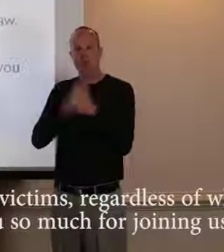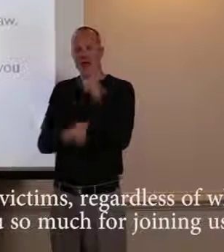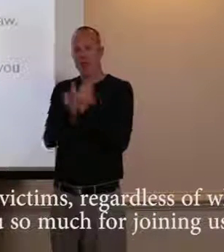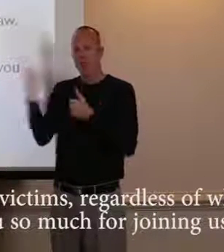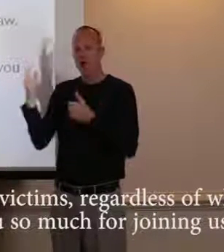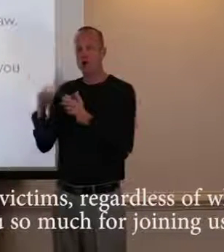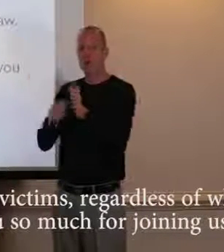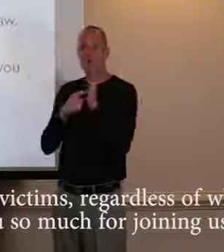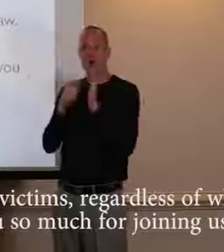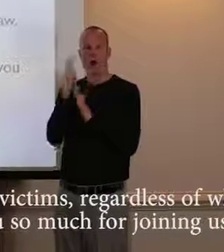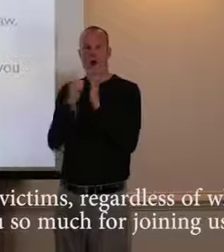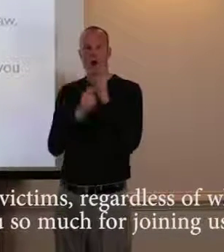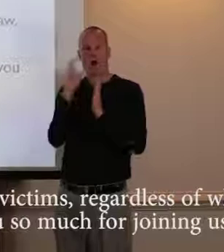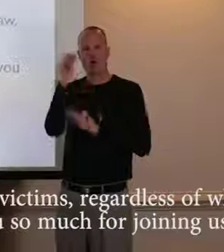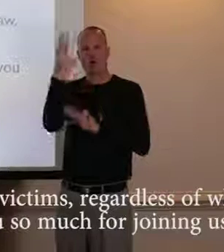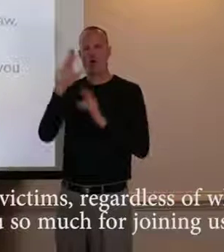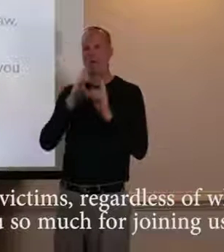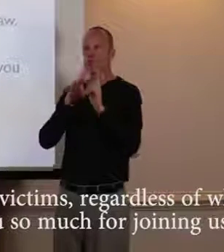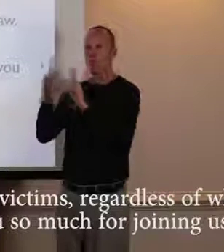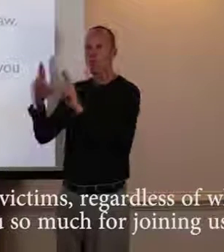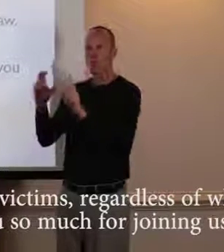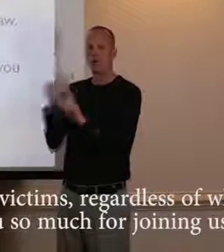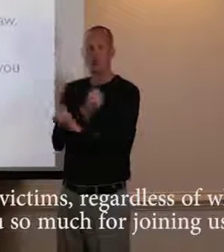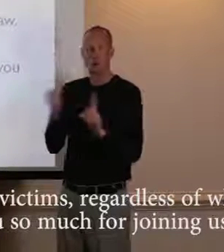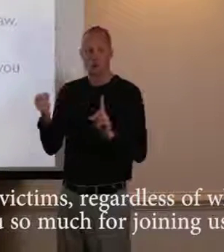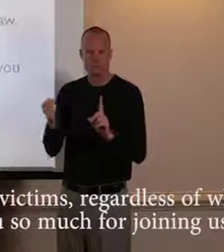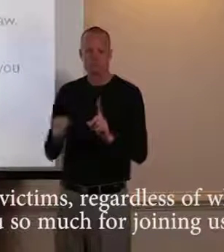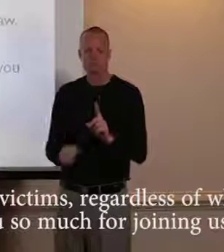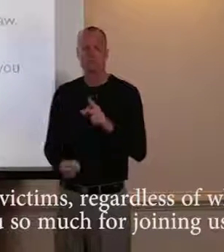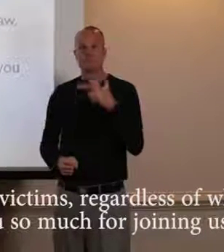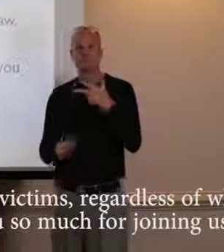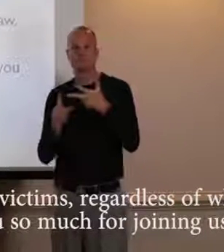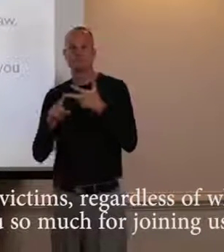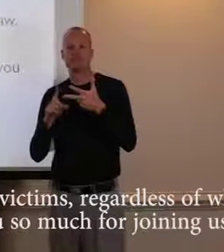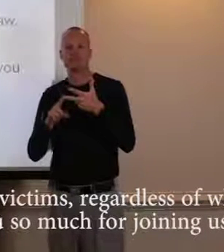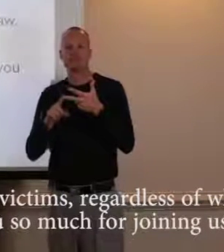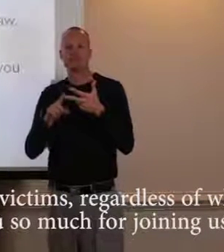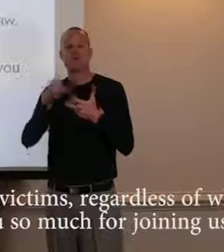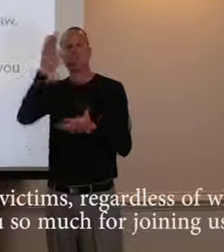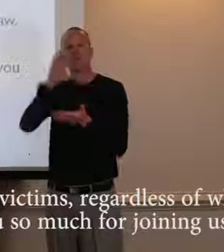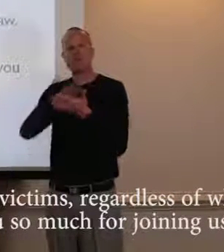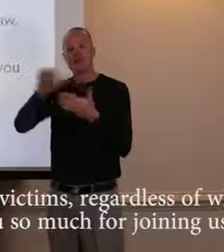law. And believe all victims, regardless of what you may think.